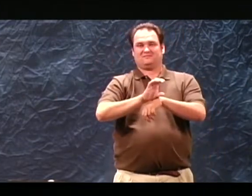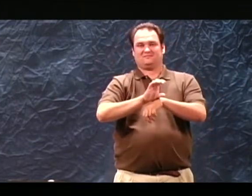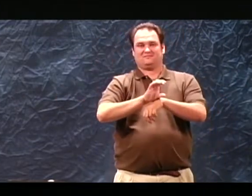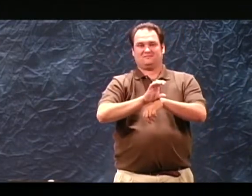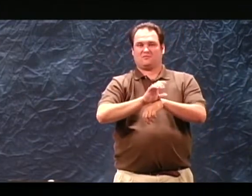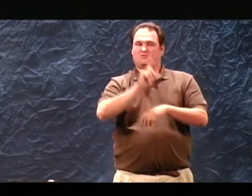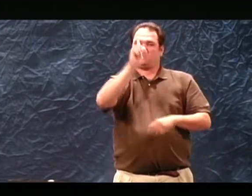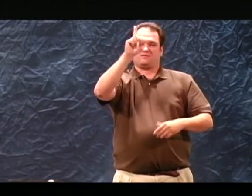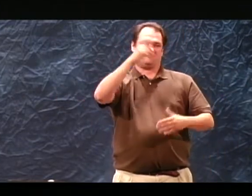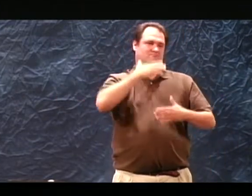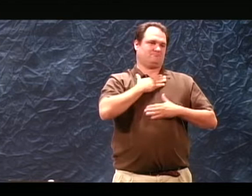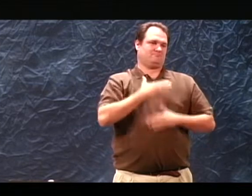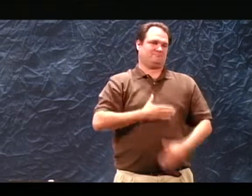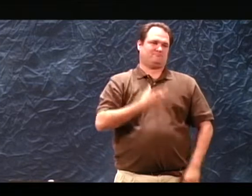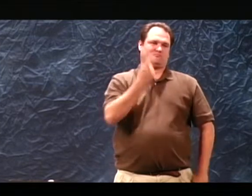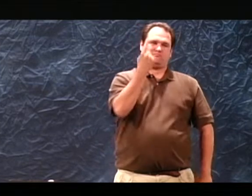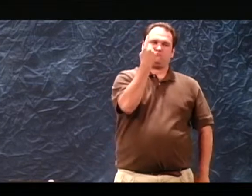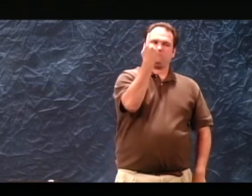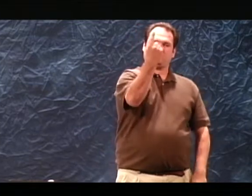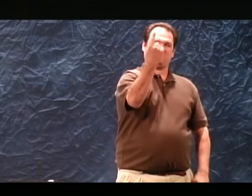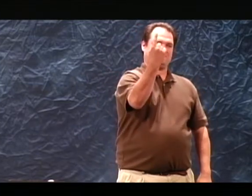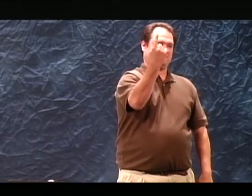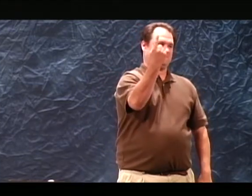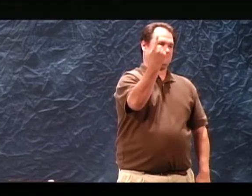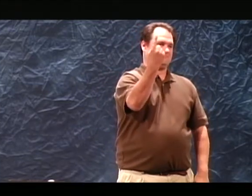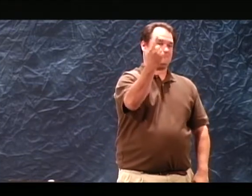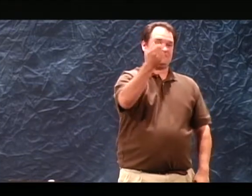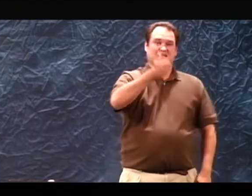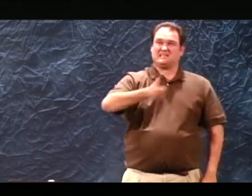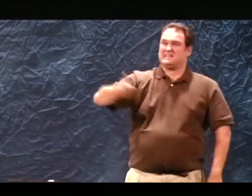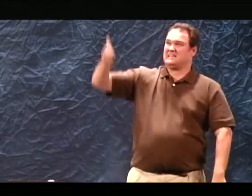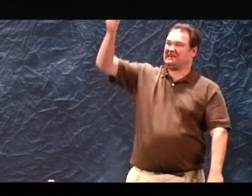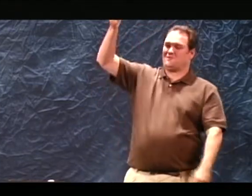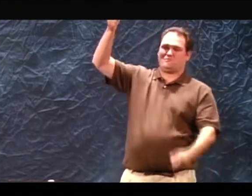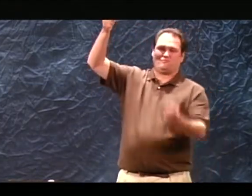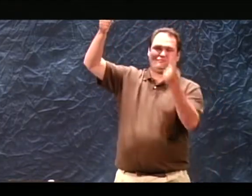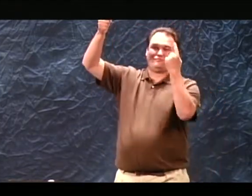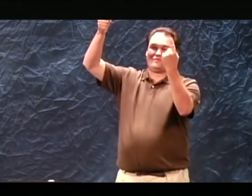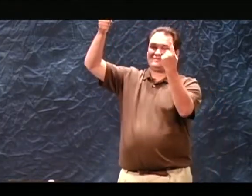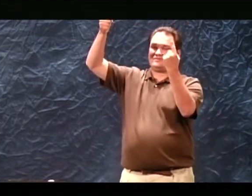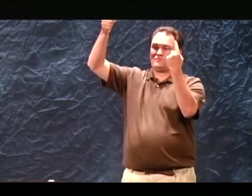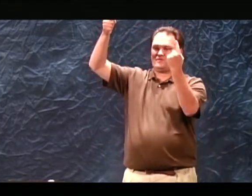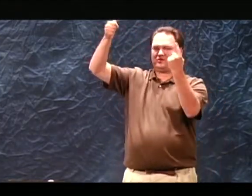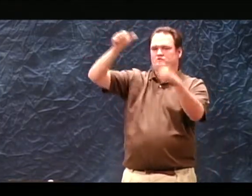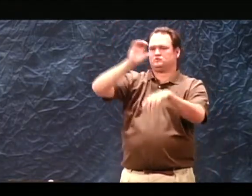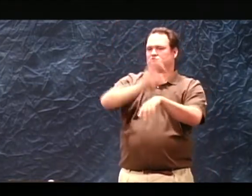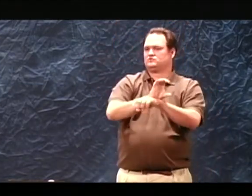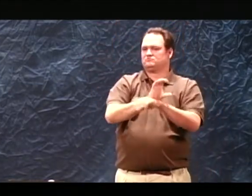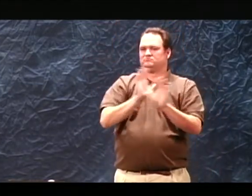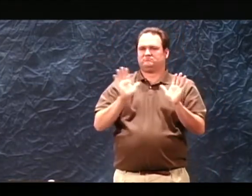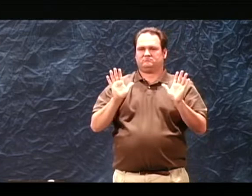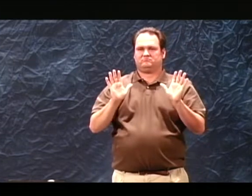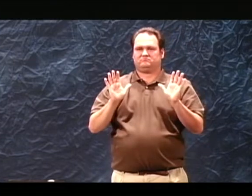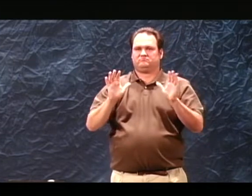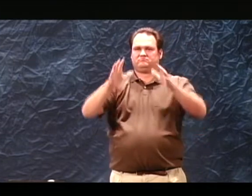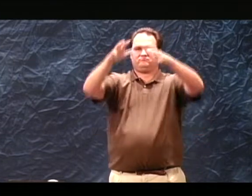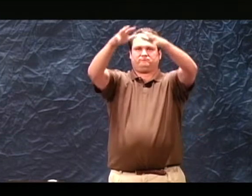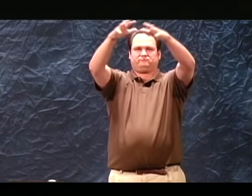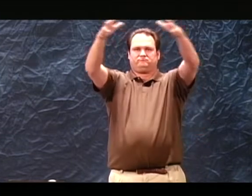is simply one united church one body of christ as there is one head